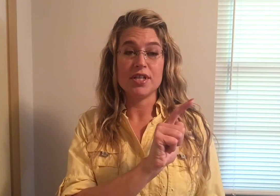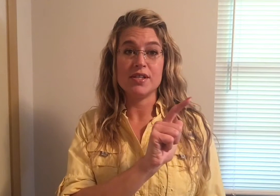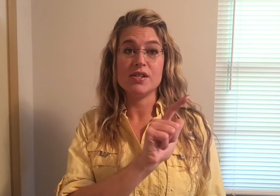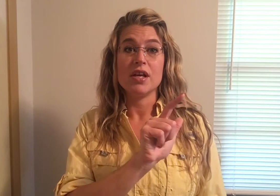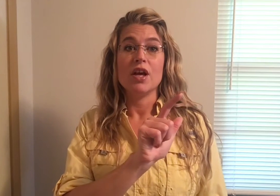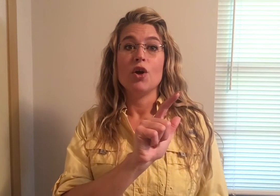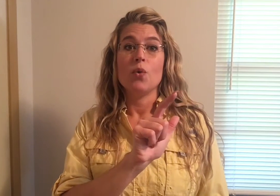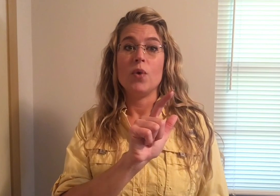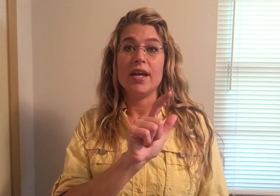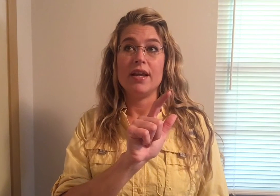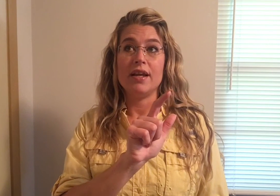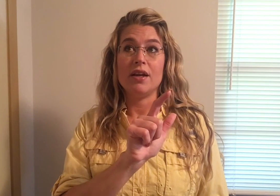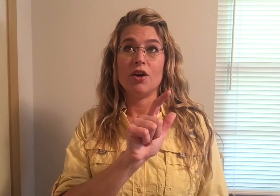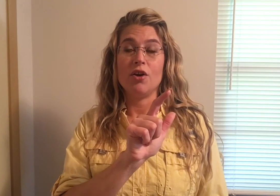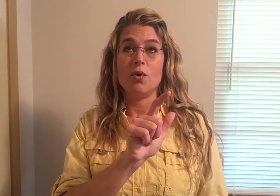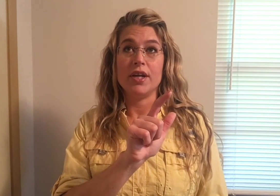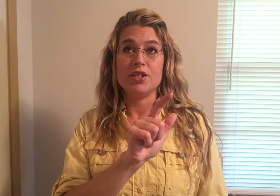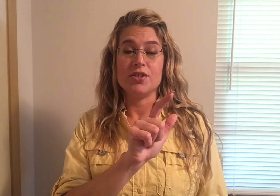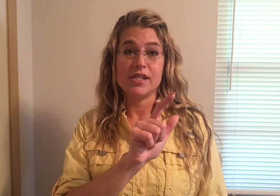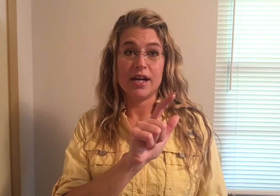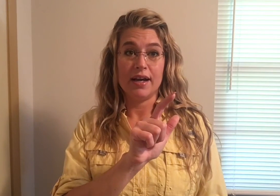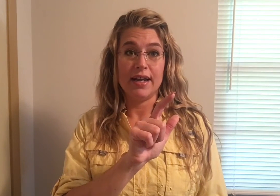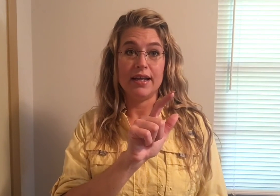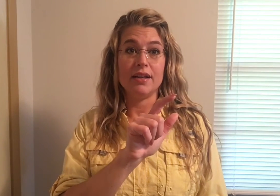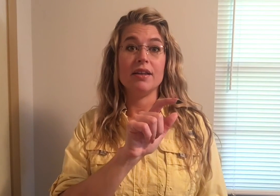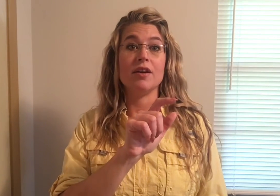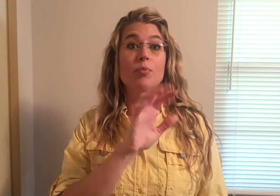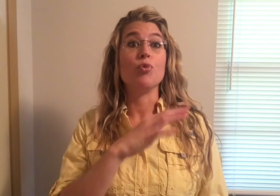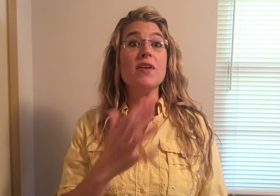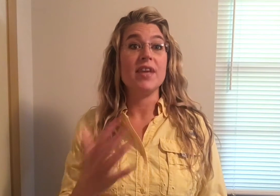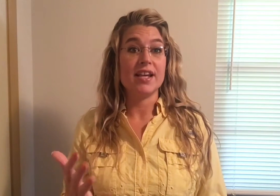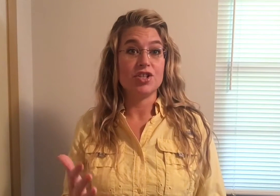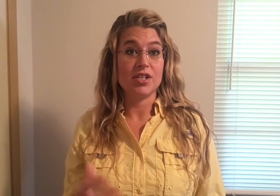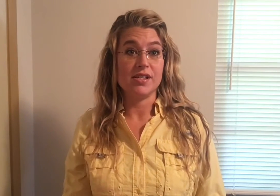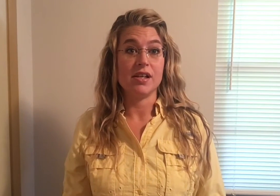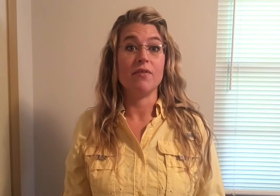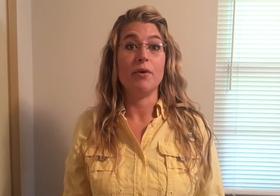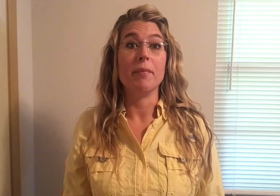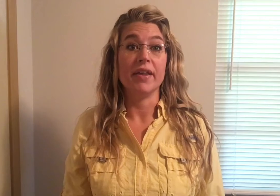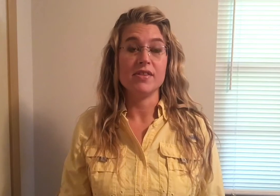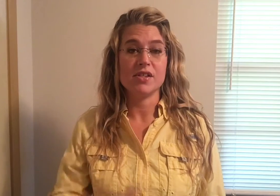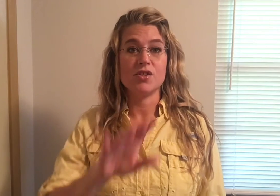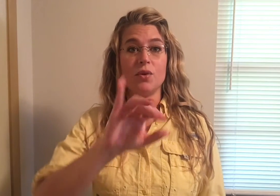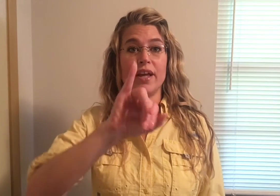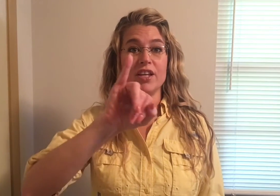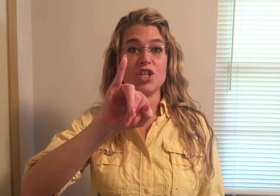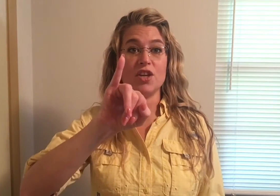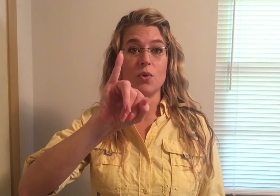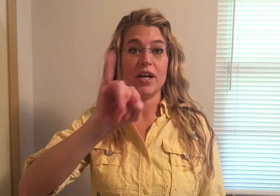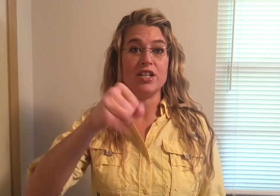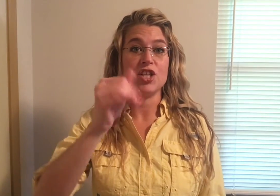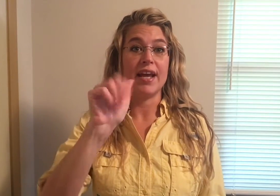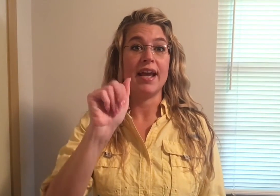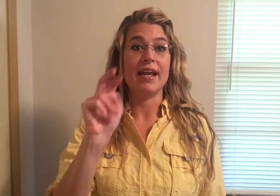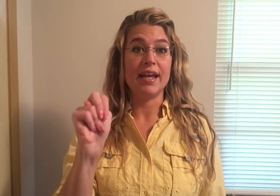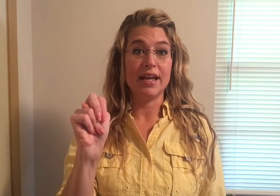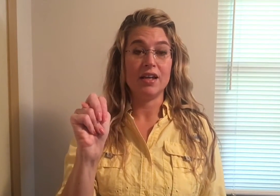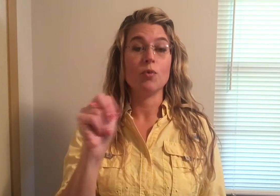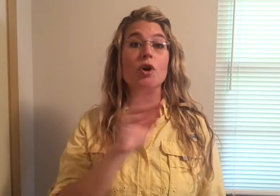versions, we are going to sign the abbreviations of the months. So like January, Jan, we're going